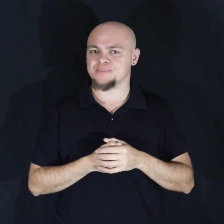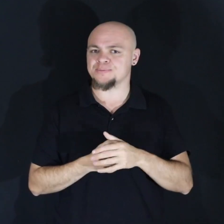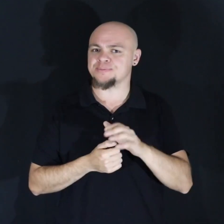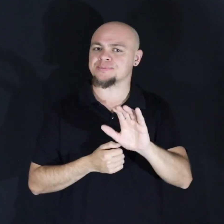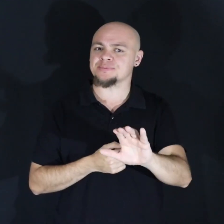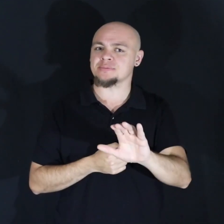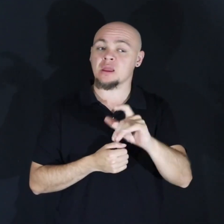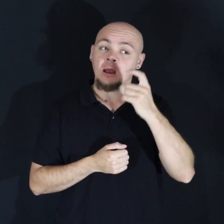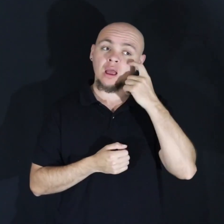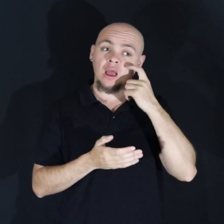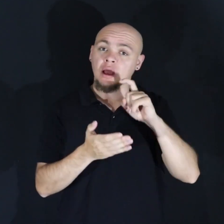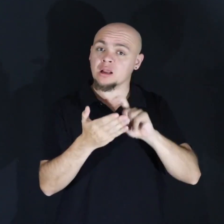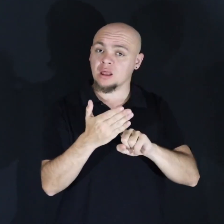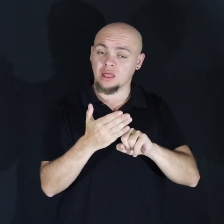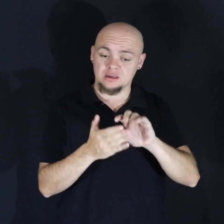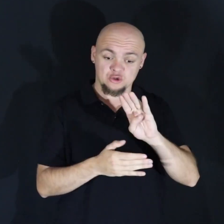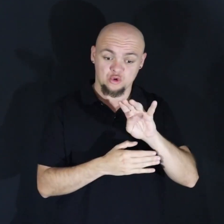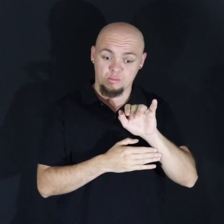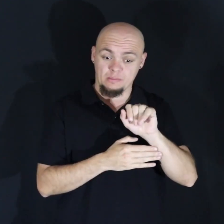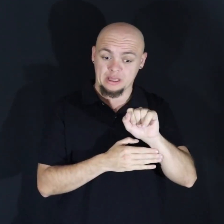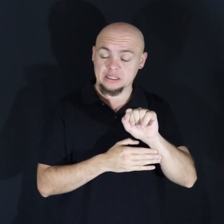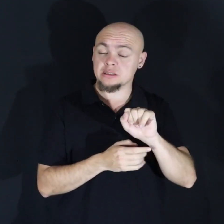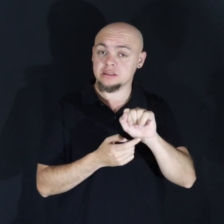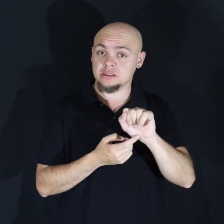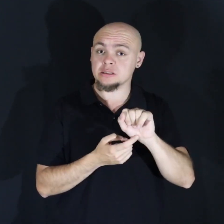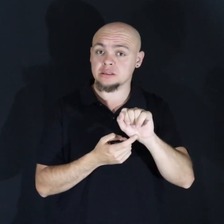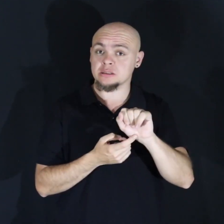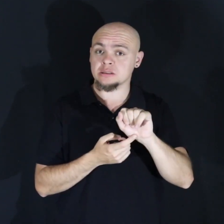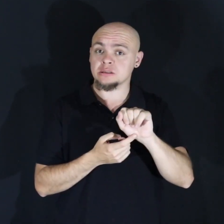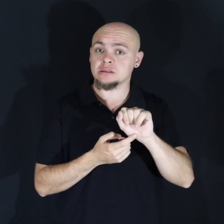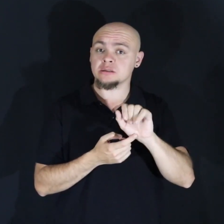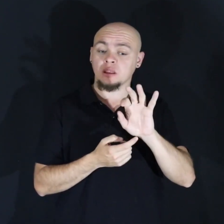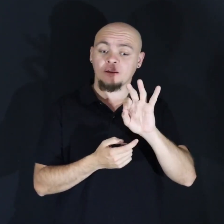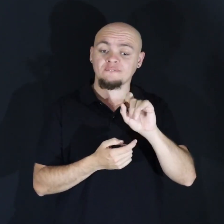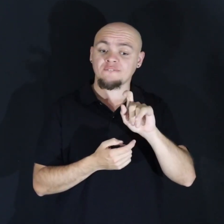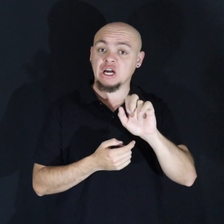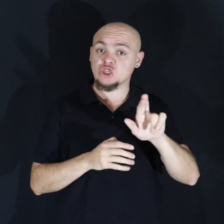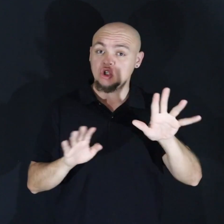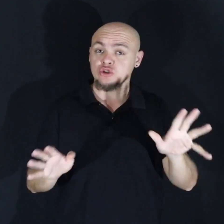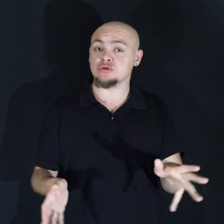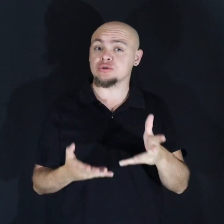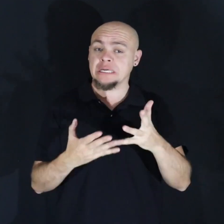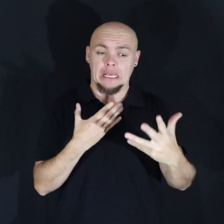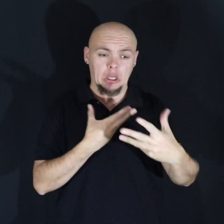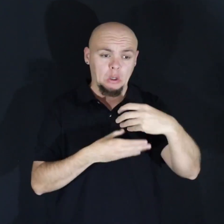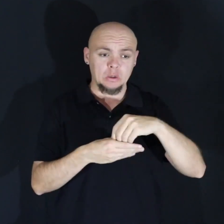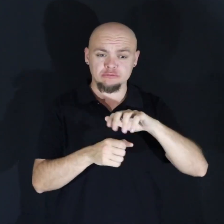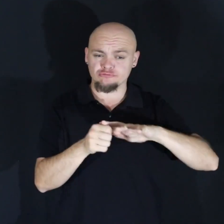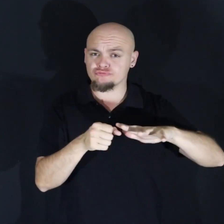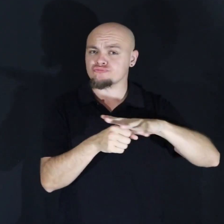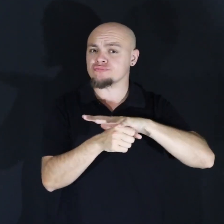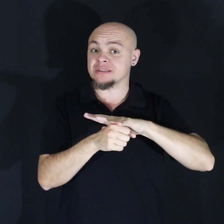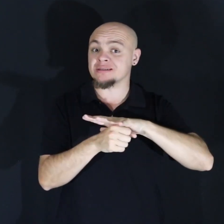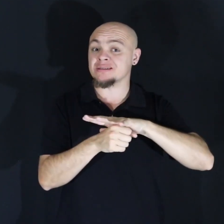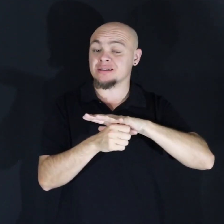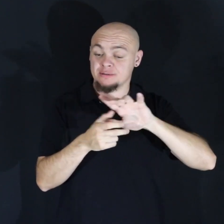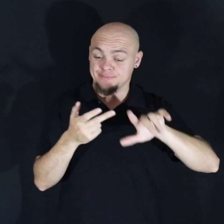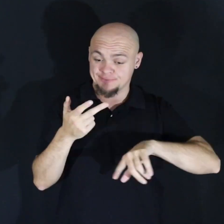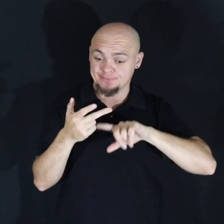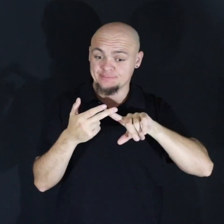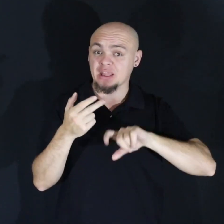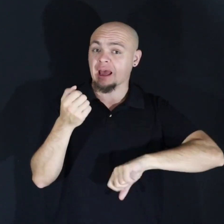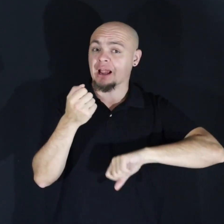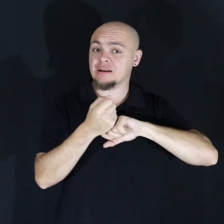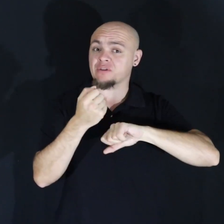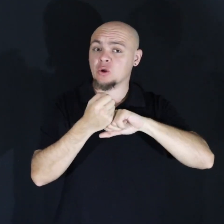By acknowledging our biases, fostering inclusive environments, and advocating